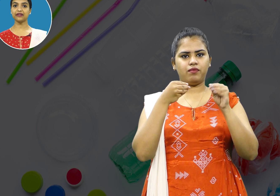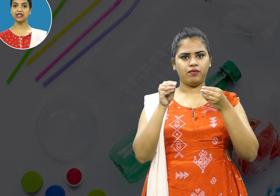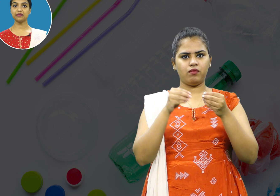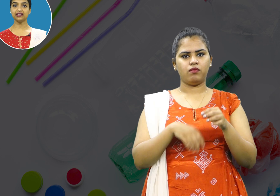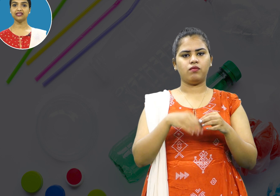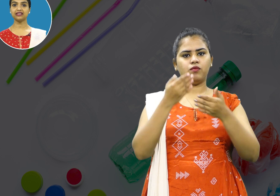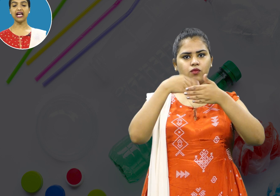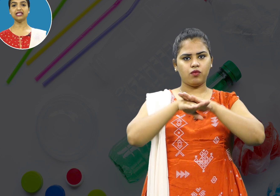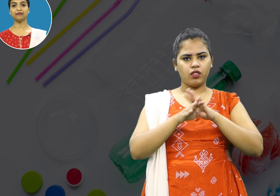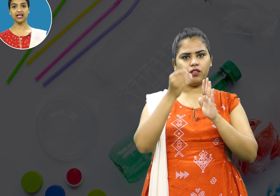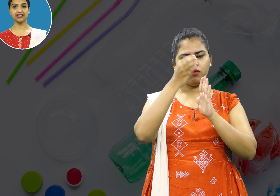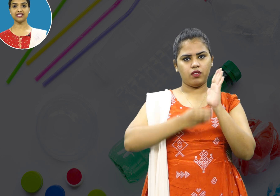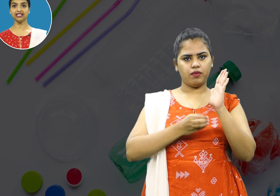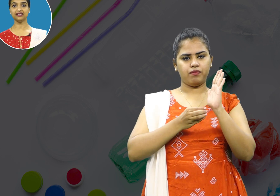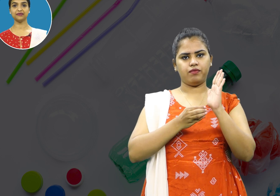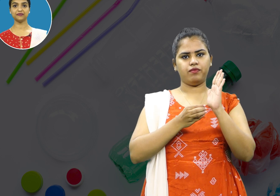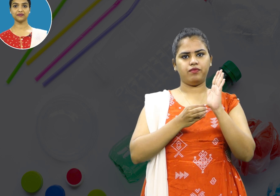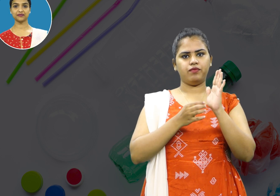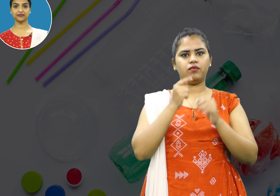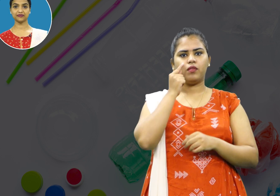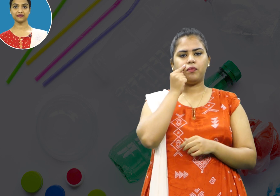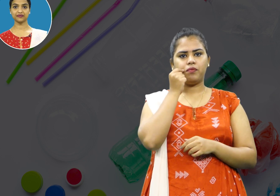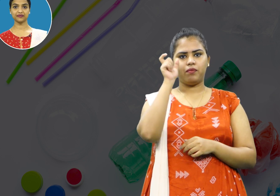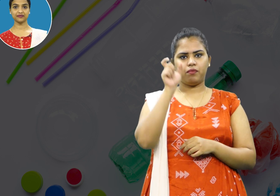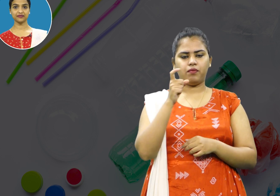Synthetic Fibre and Plastic